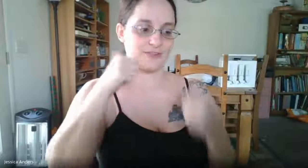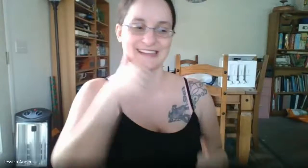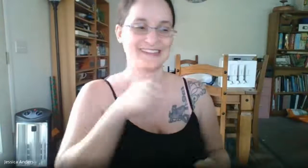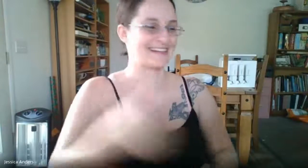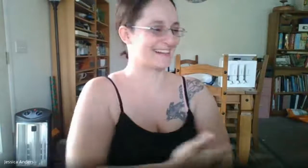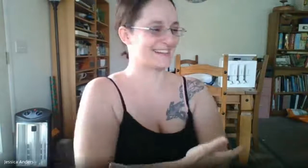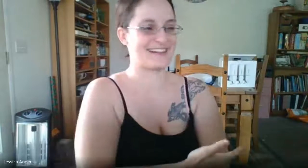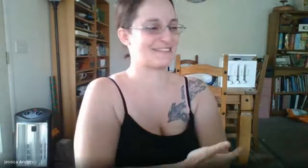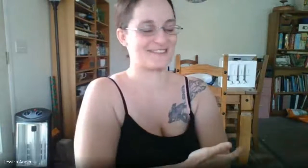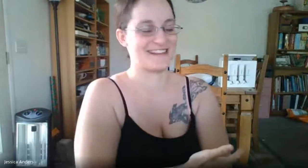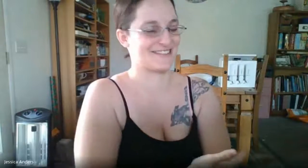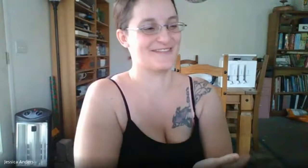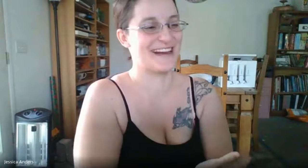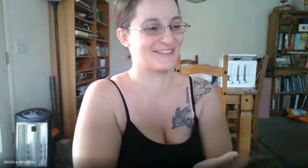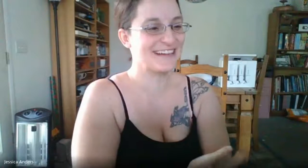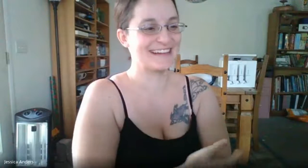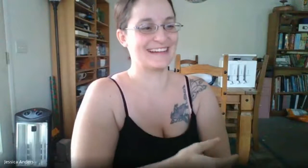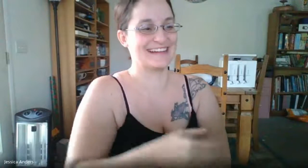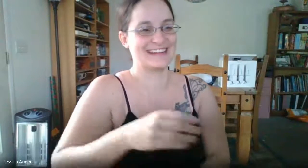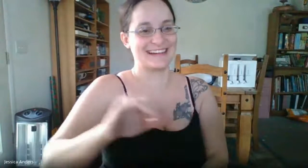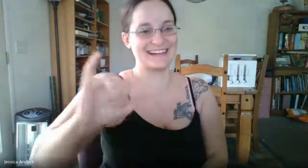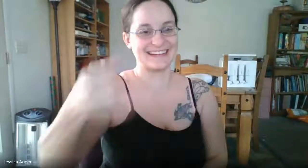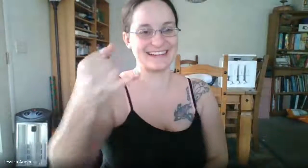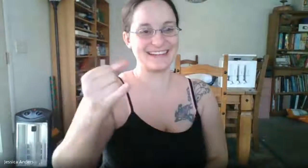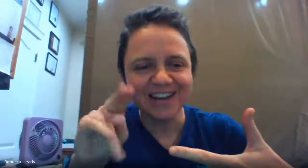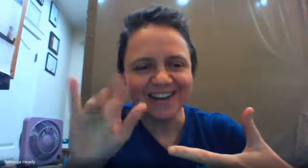The left and the right. Yeah. How old is Jenny? Oh,